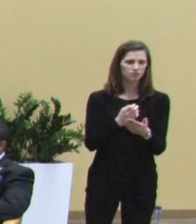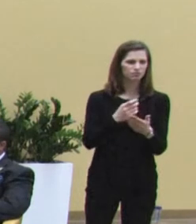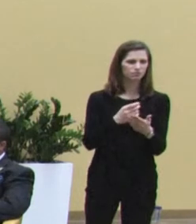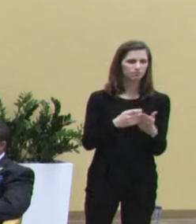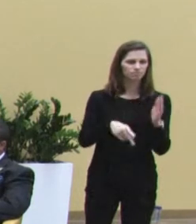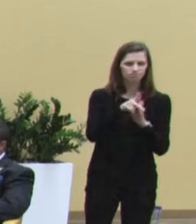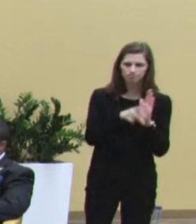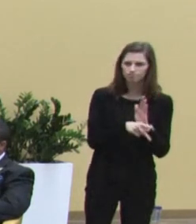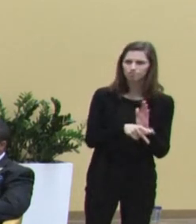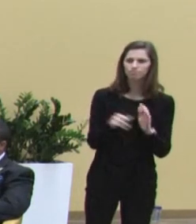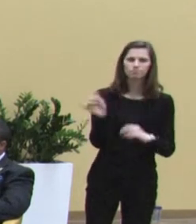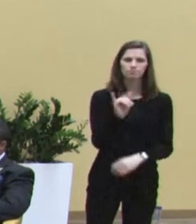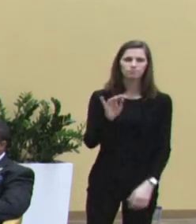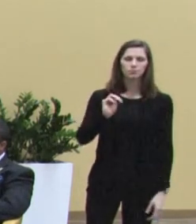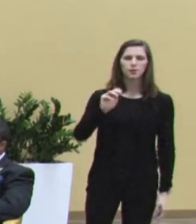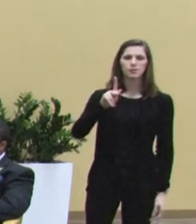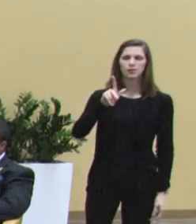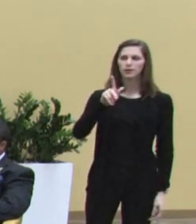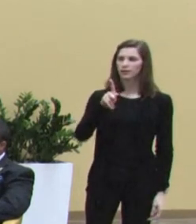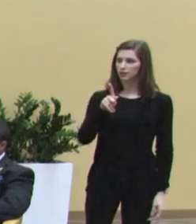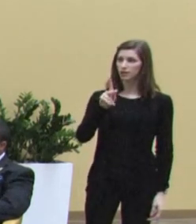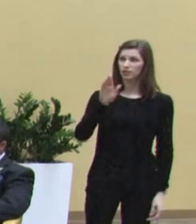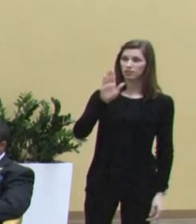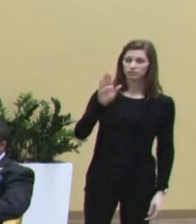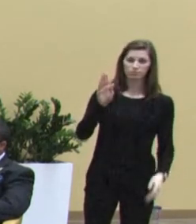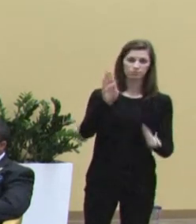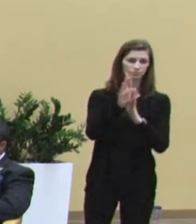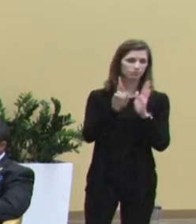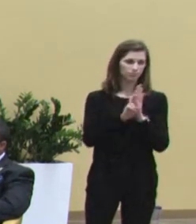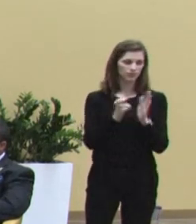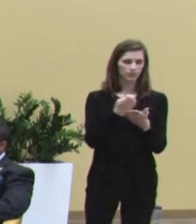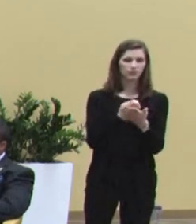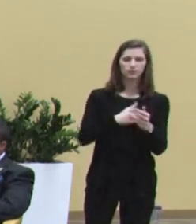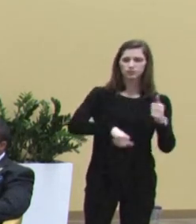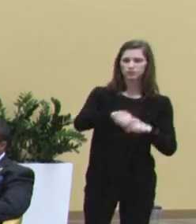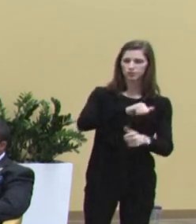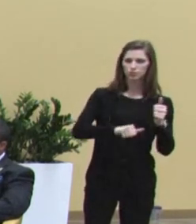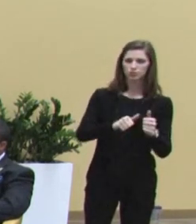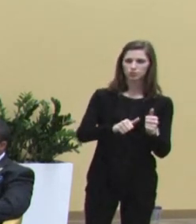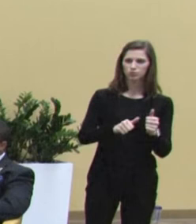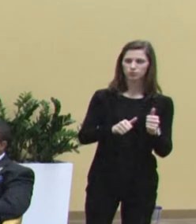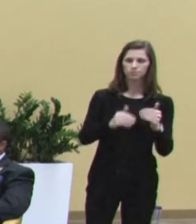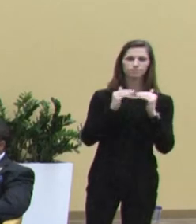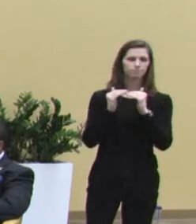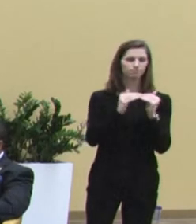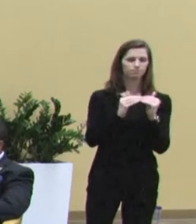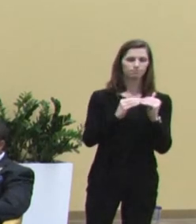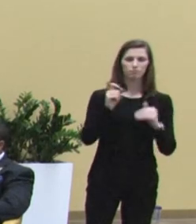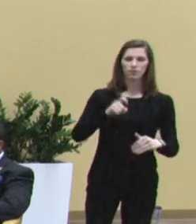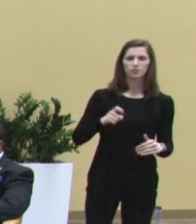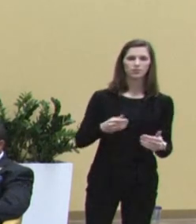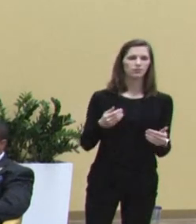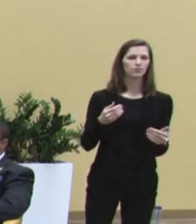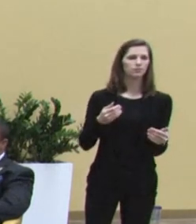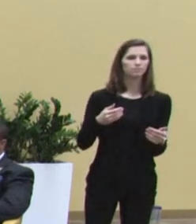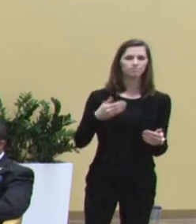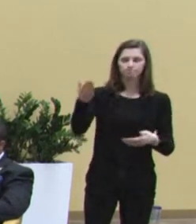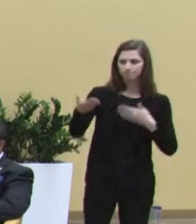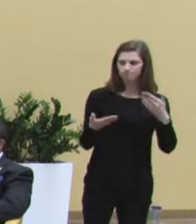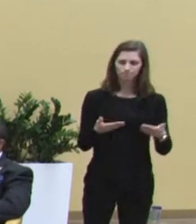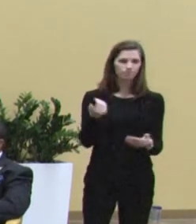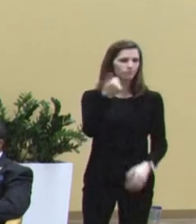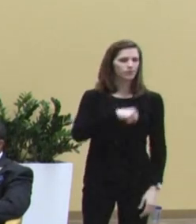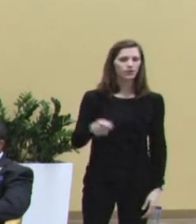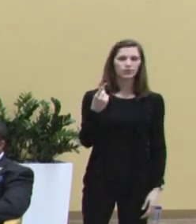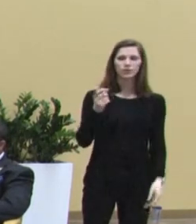Social Justice, one of them is to be able to employ everybody that can go out and work, right? So if you